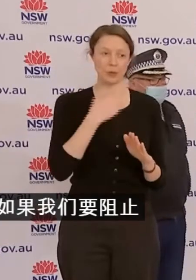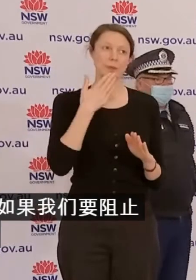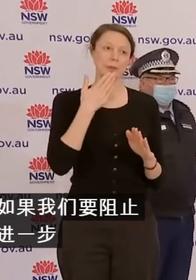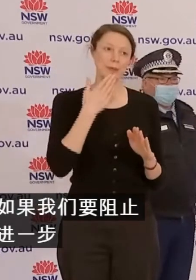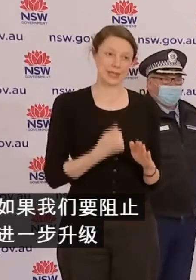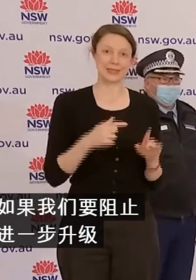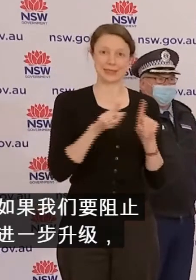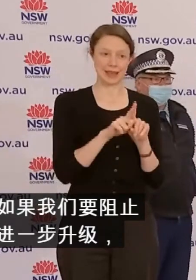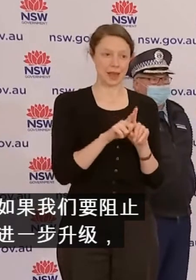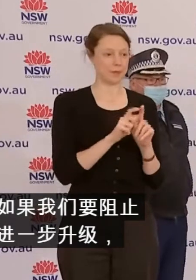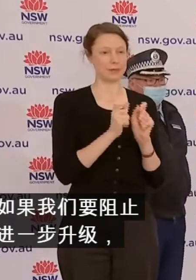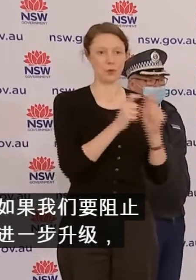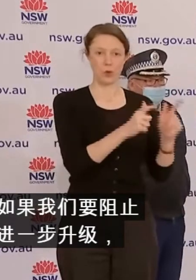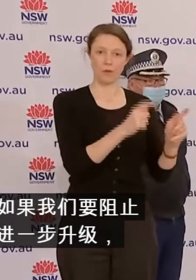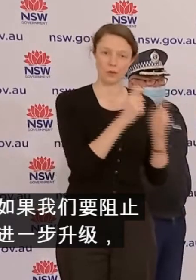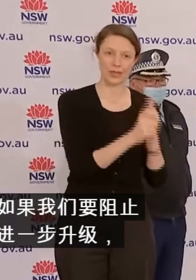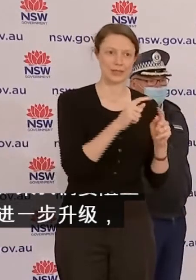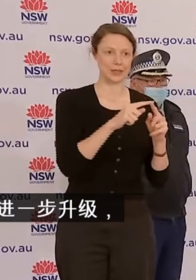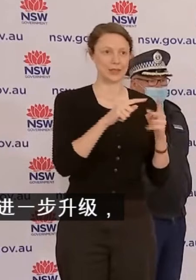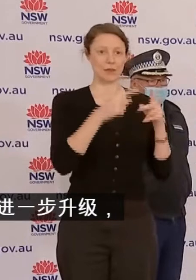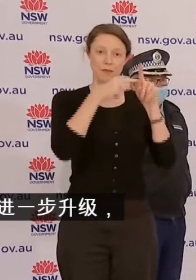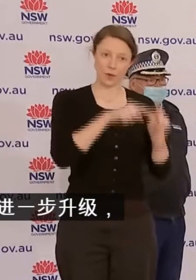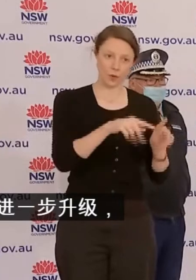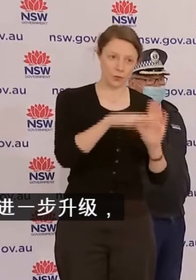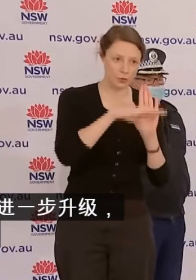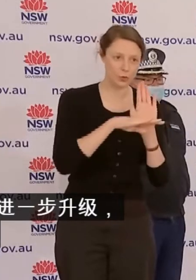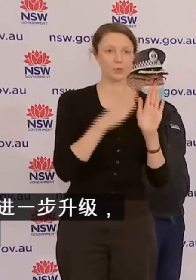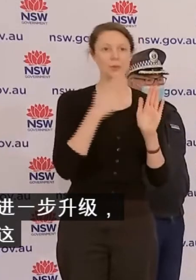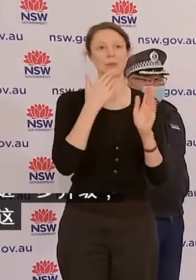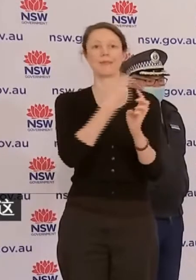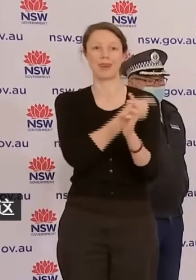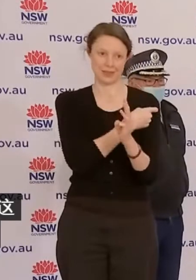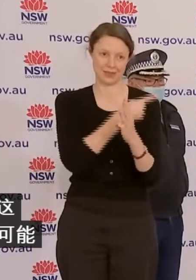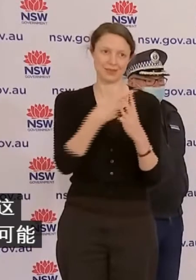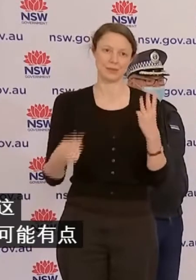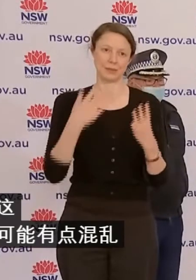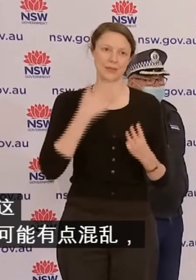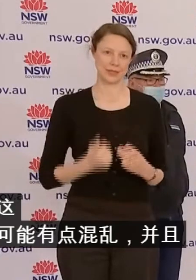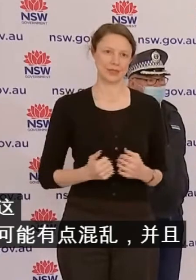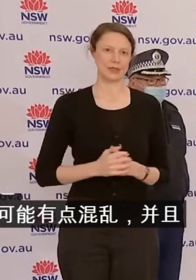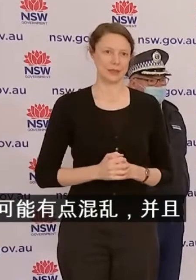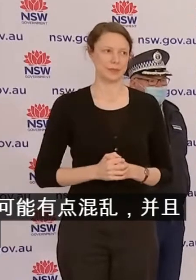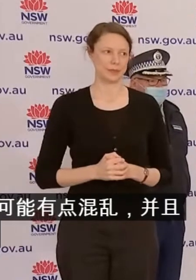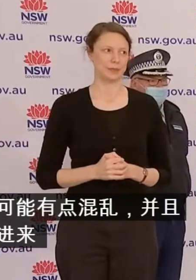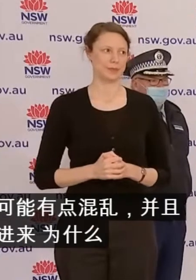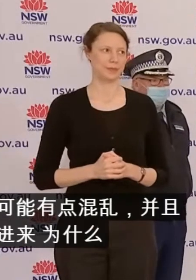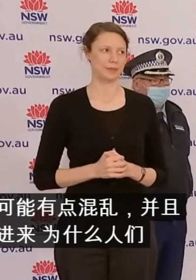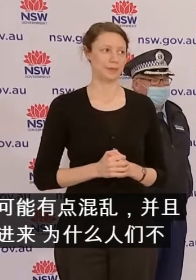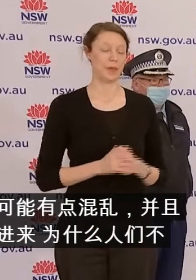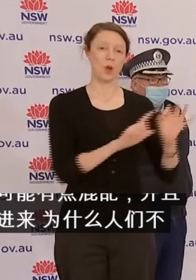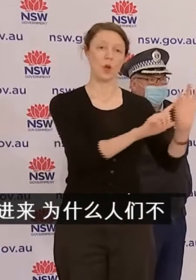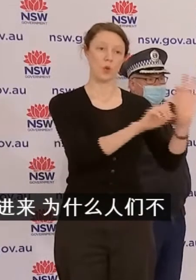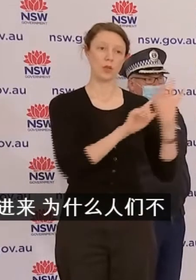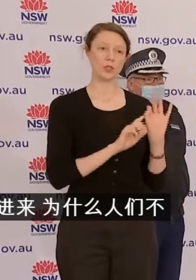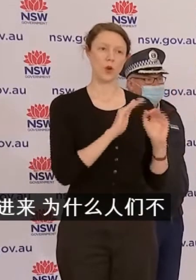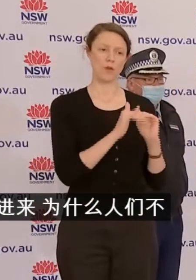any further escalation of the numbers. From a health messaging perspective, do you think it's perhaps a bit confusing for the community and maybe playing into why people